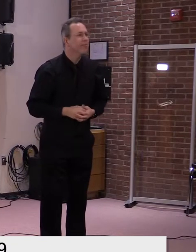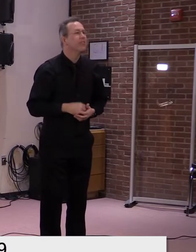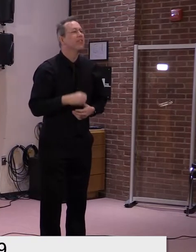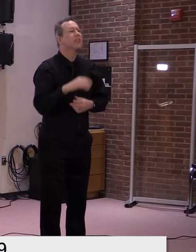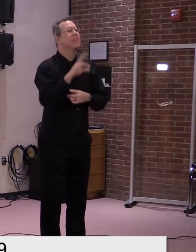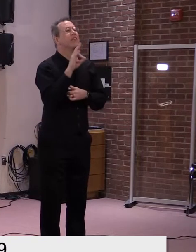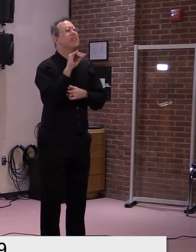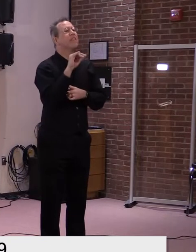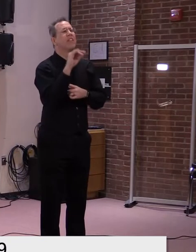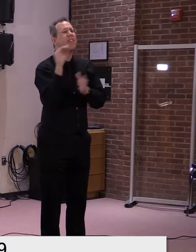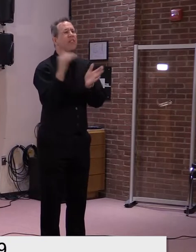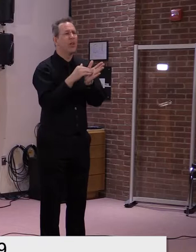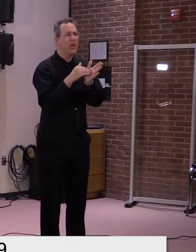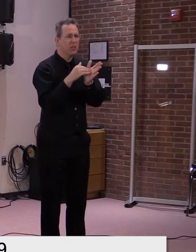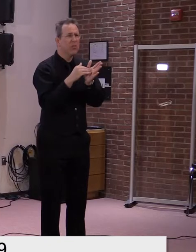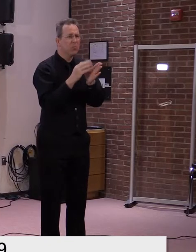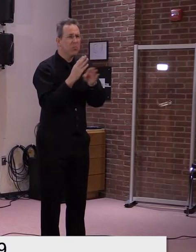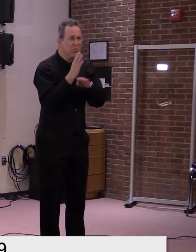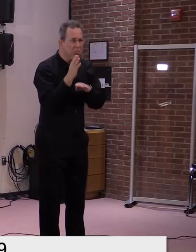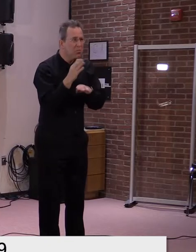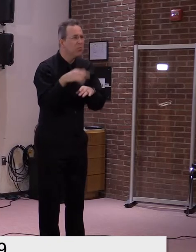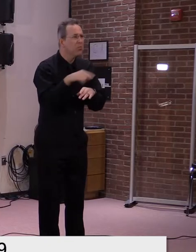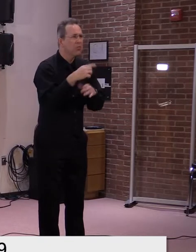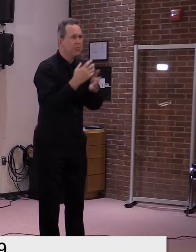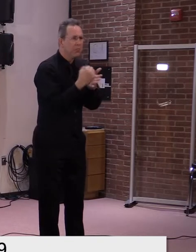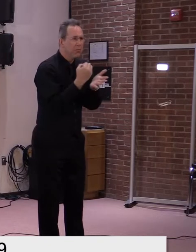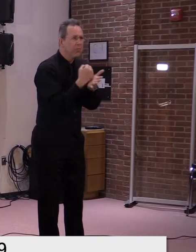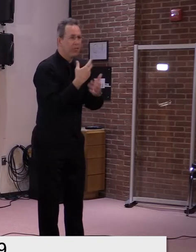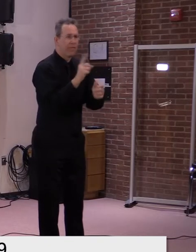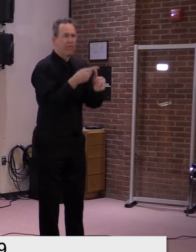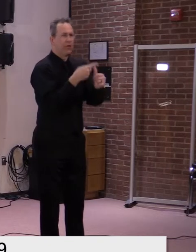70,100 have received their first dose of vaccine.